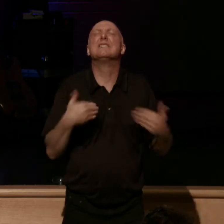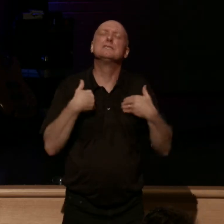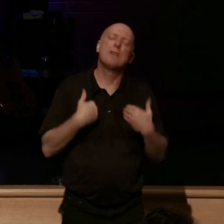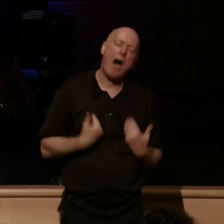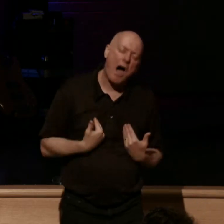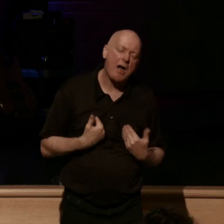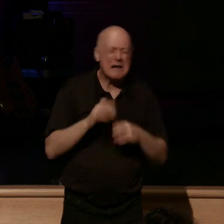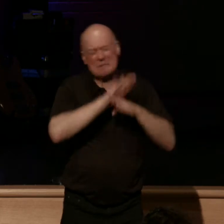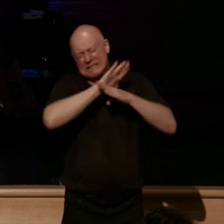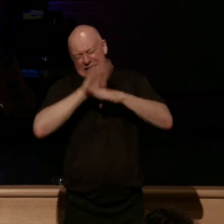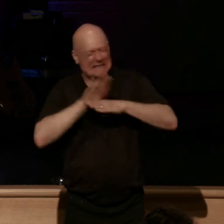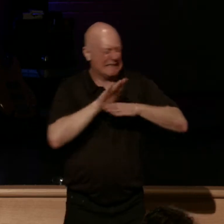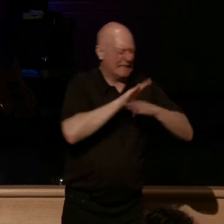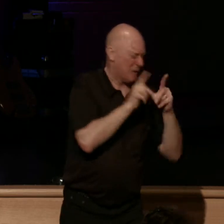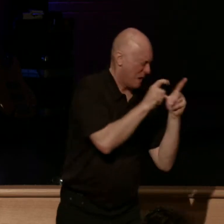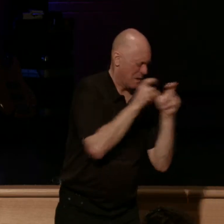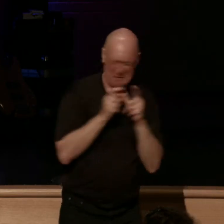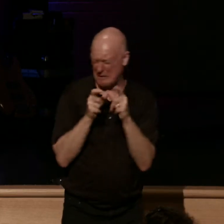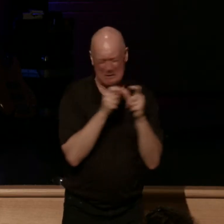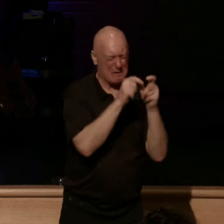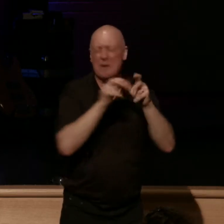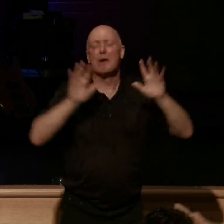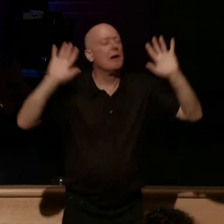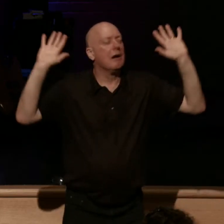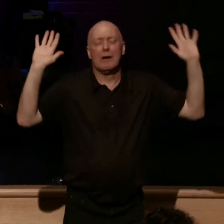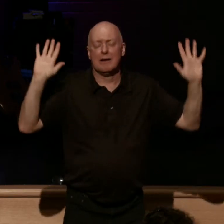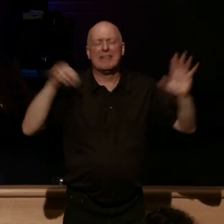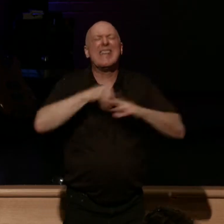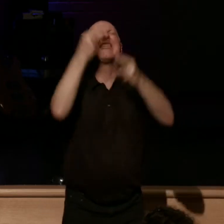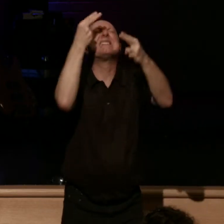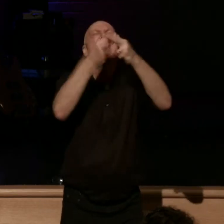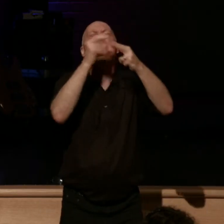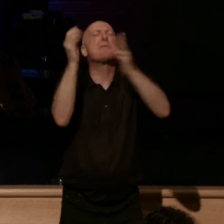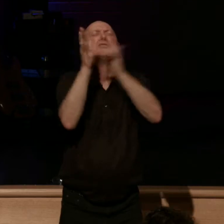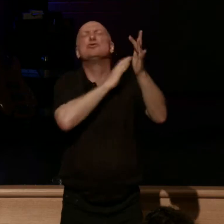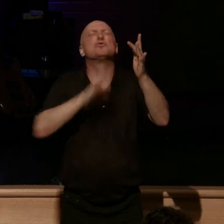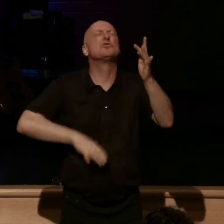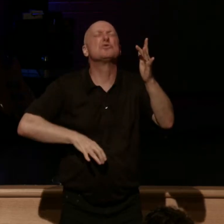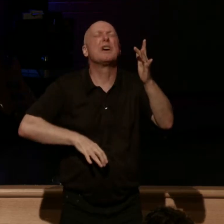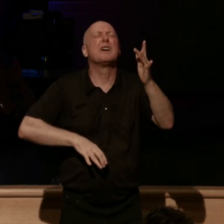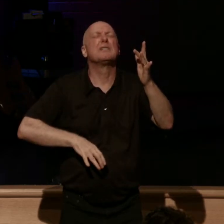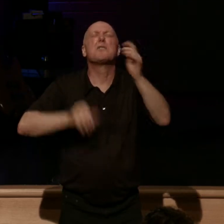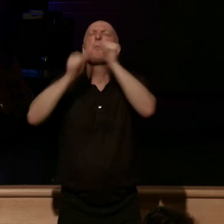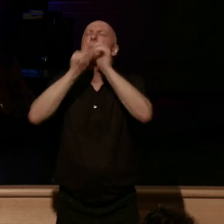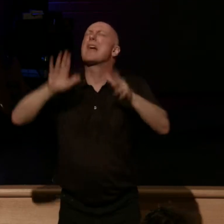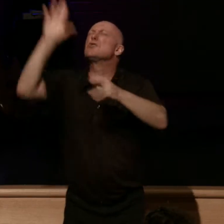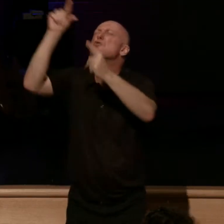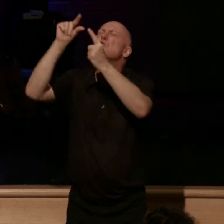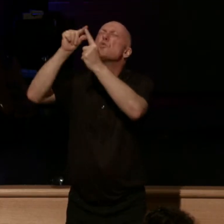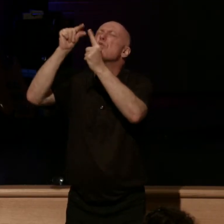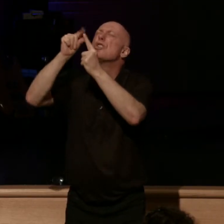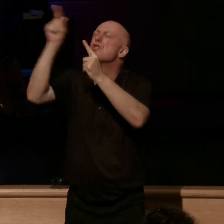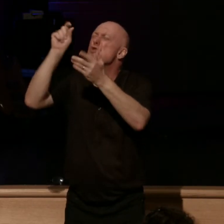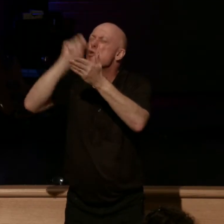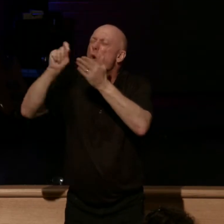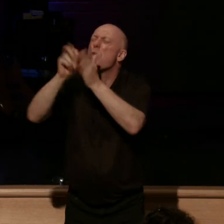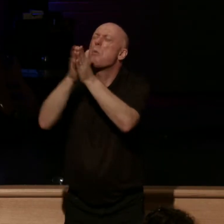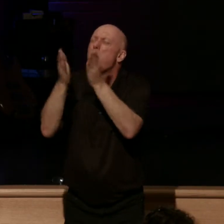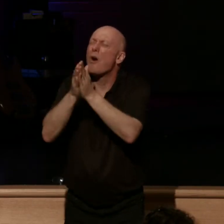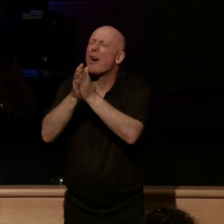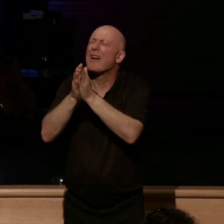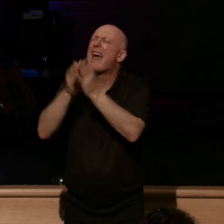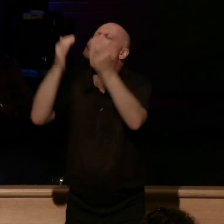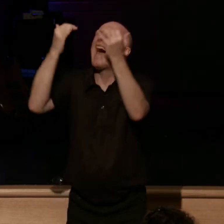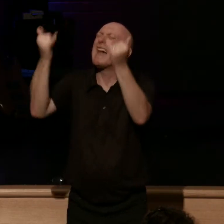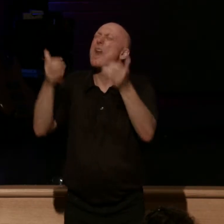tired, just been busy, running around here, fearful, whatever it is. In the name of Jesus Christ, Lord, bless your word. You wrote this book. Now take it